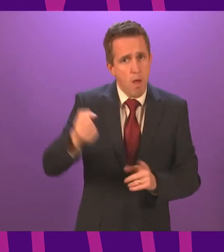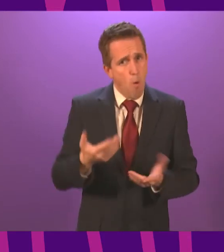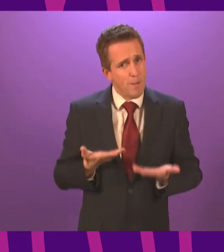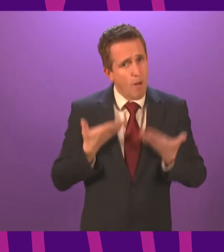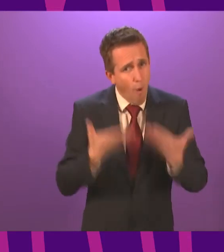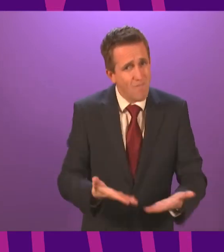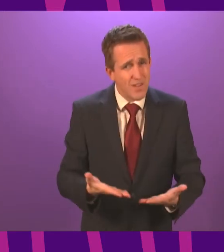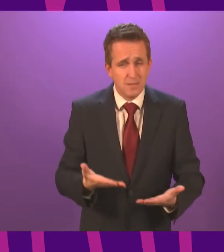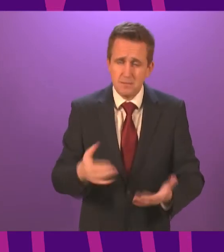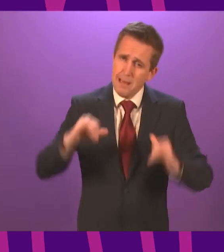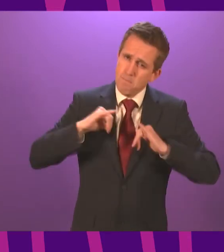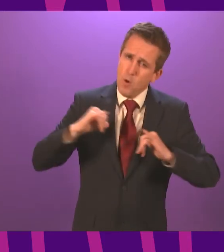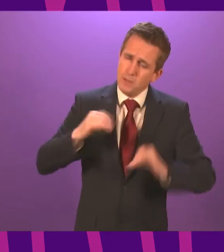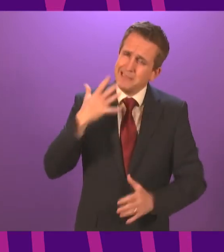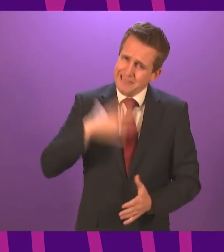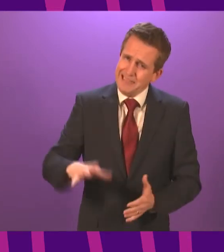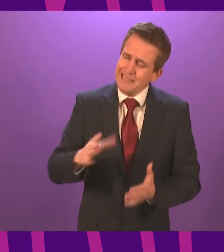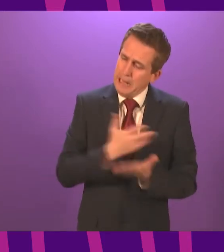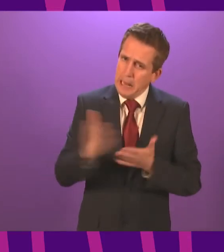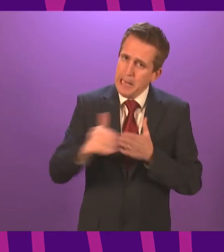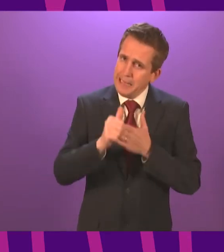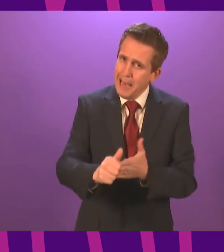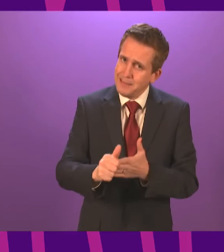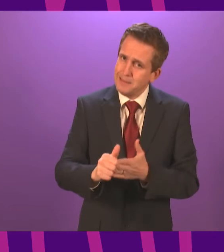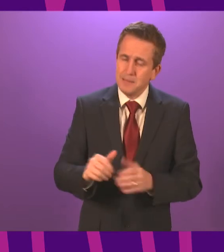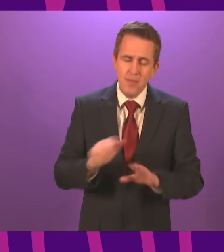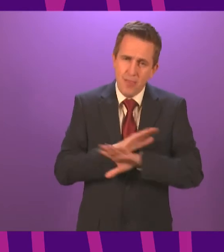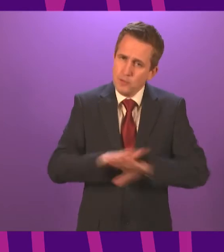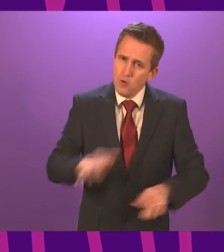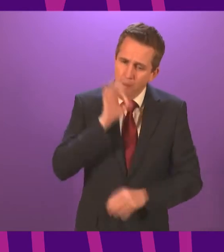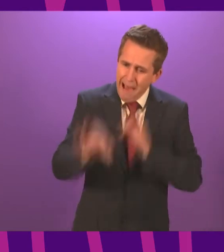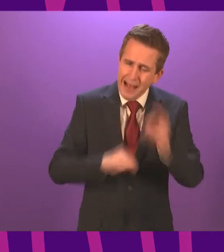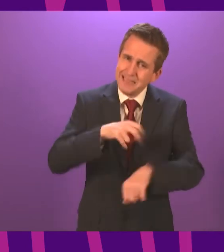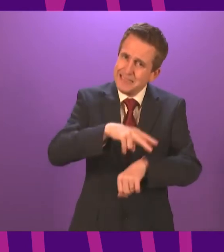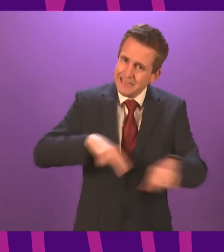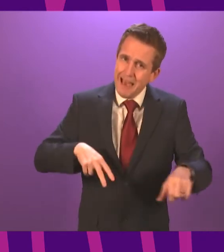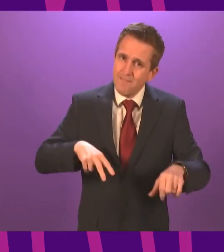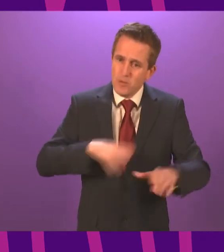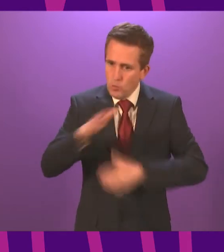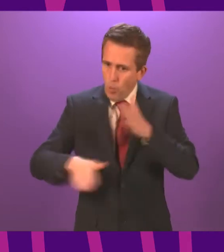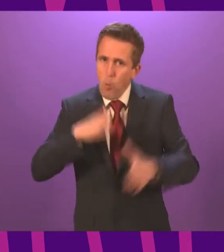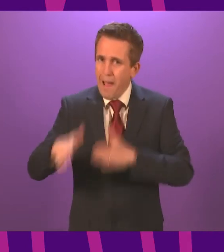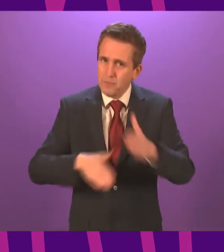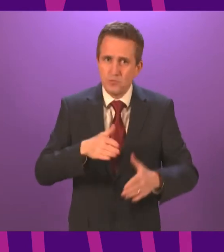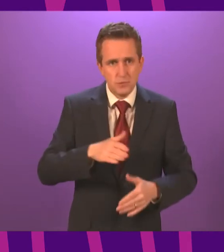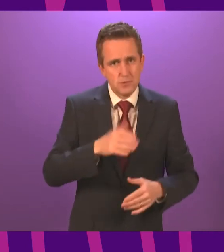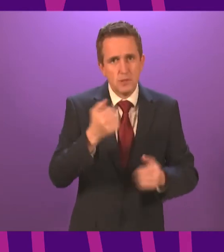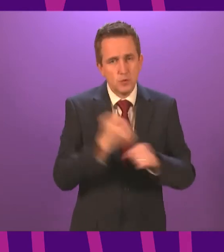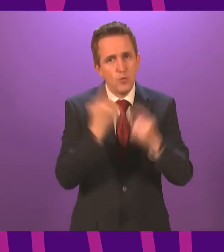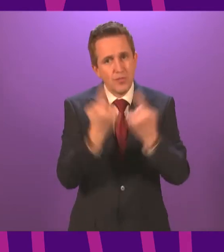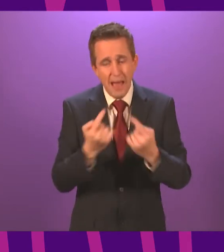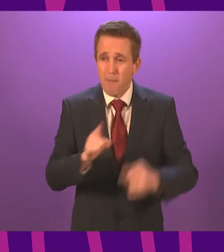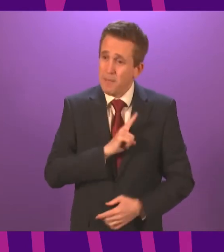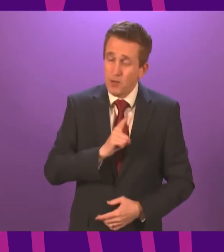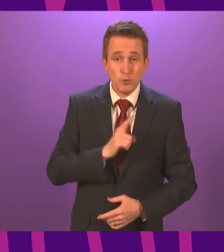kind of situation need to have clarity to say they should not be asking people to do things which we as political parties, I think, have all asked people to stop